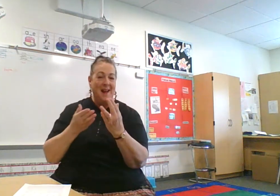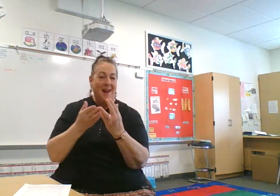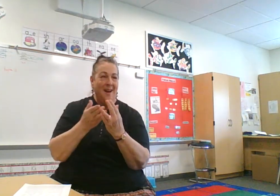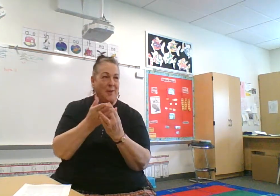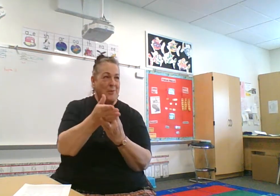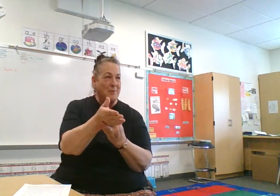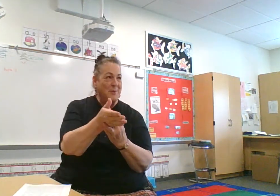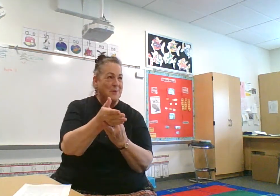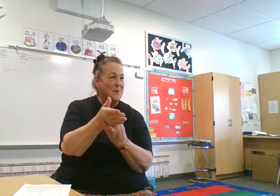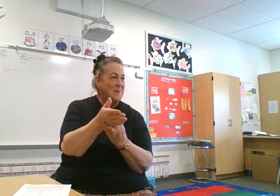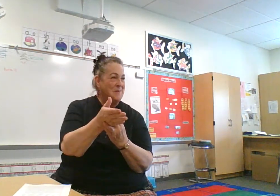Through.